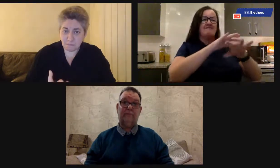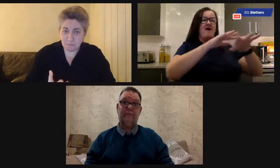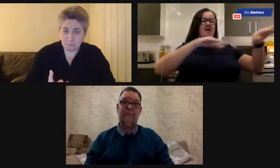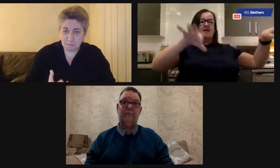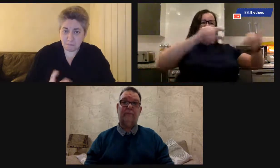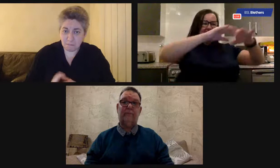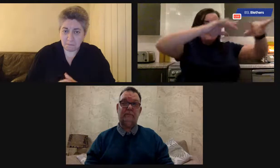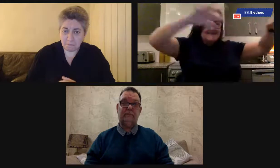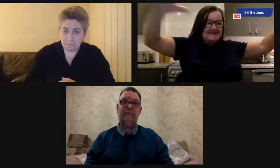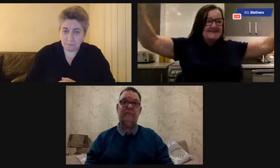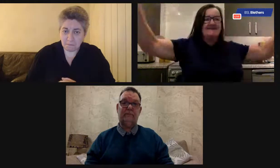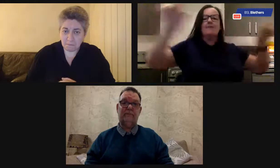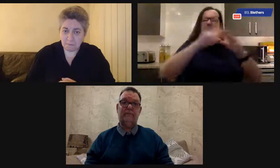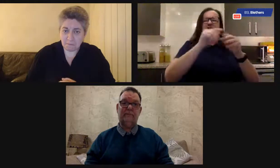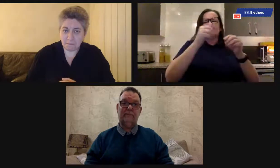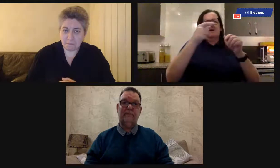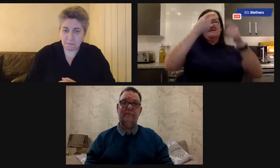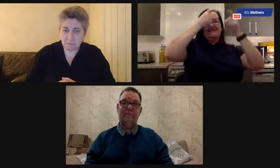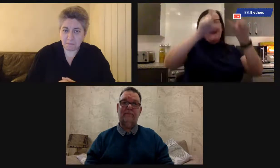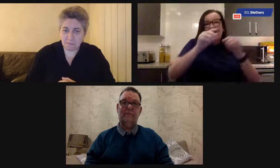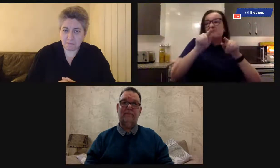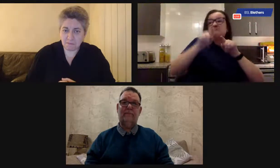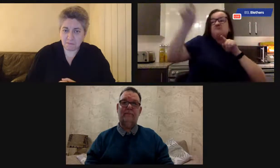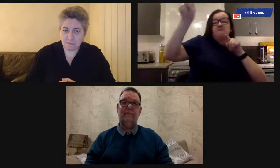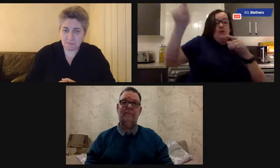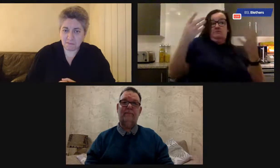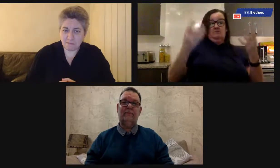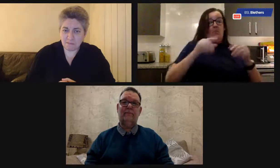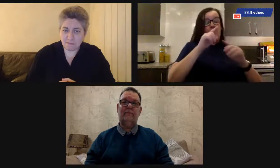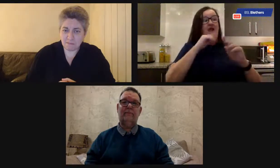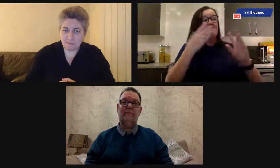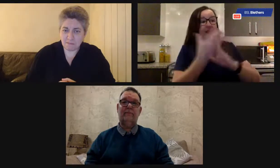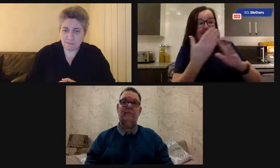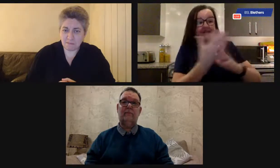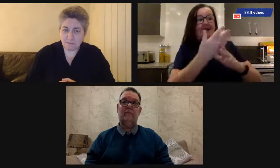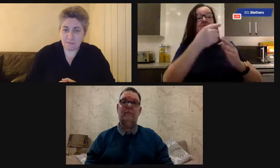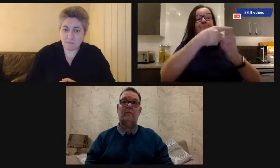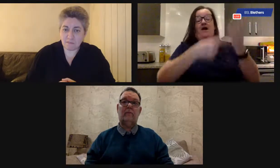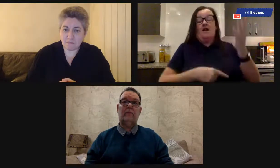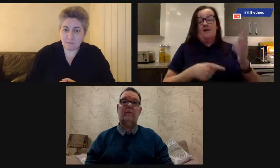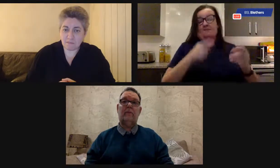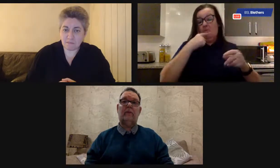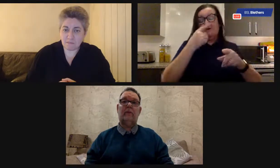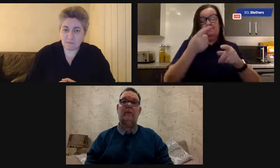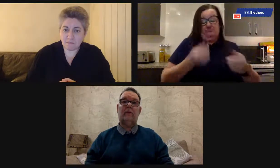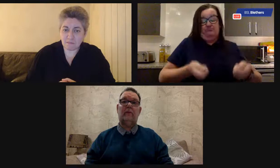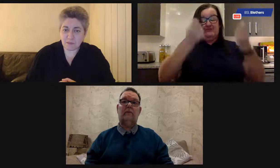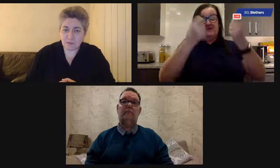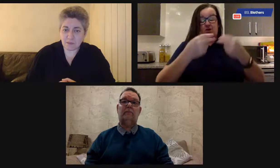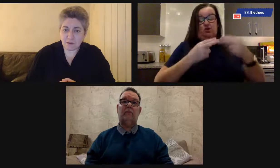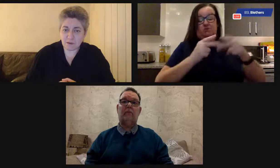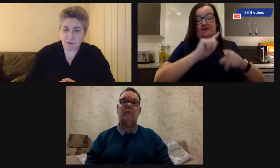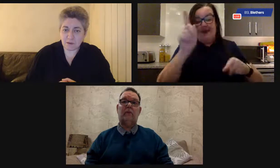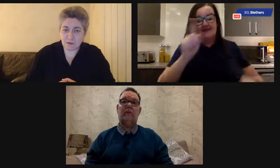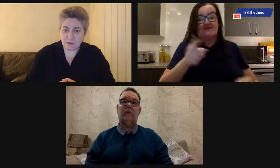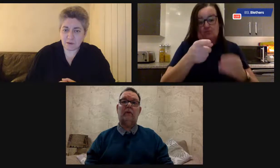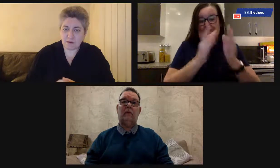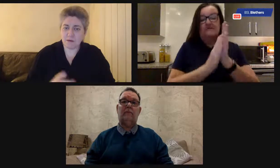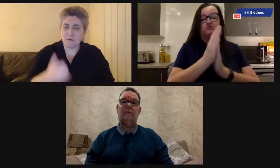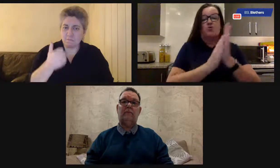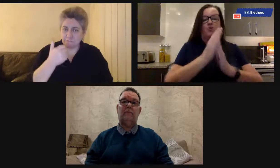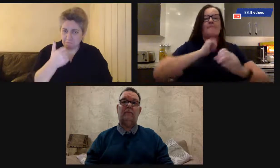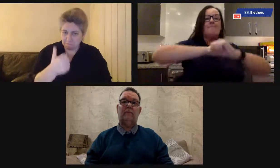The committee had went last September just for a look, a wee recce, and it's amazing.